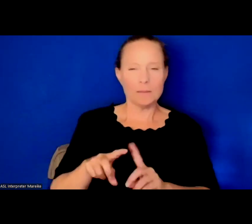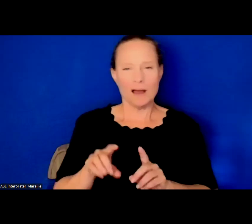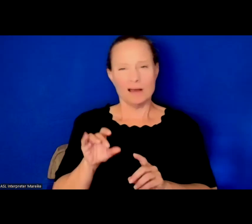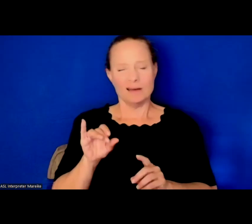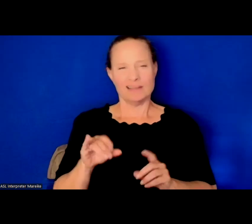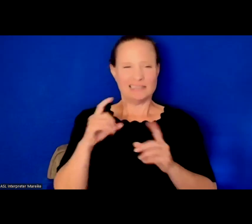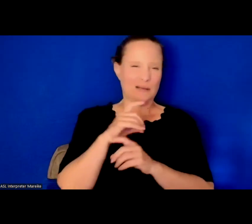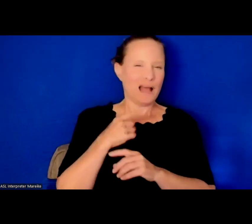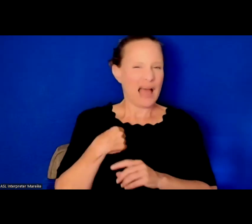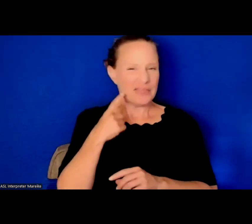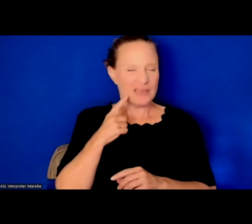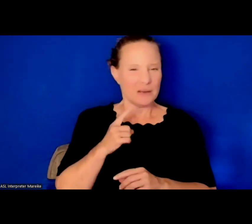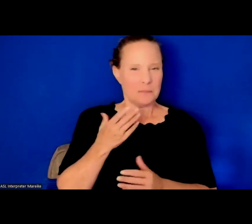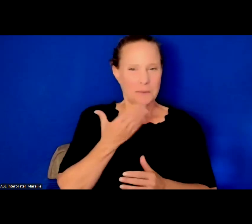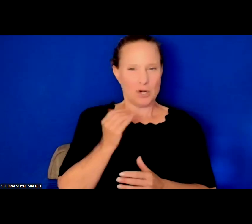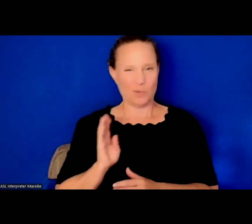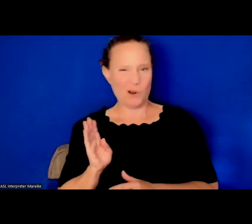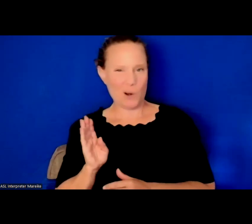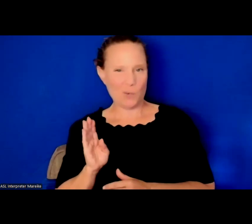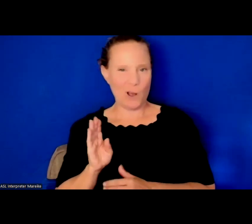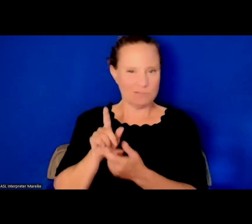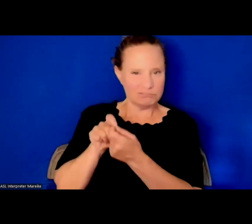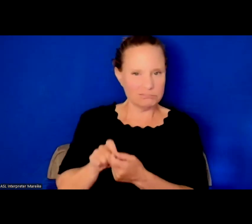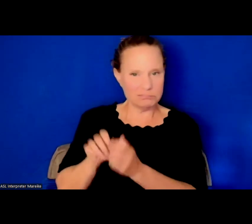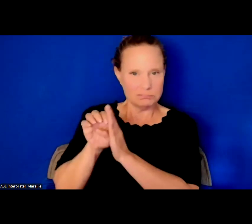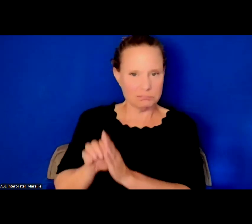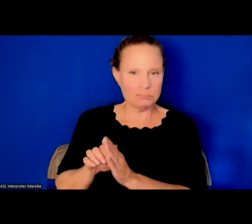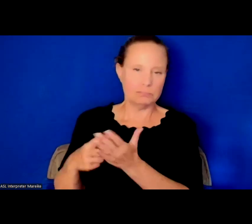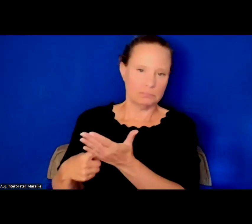so we can take that offline if it's helpful.